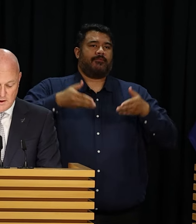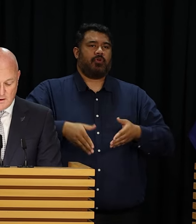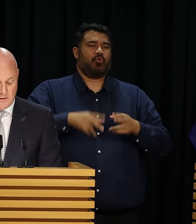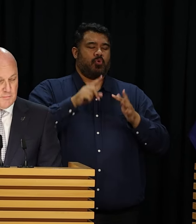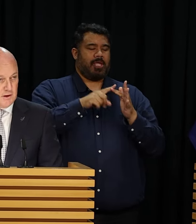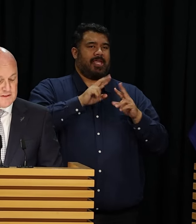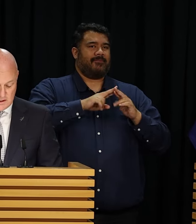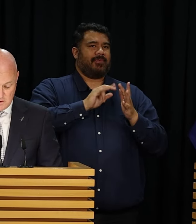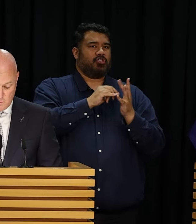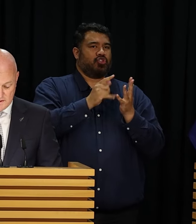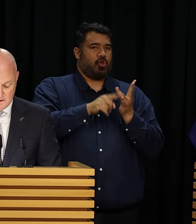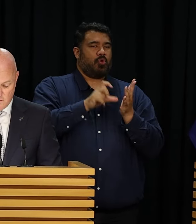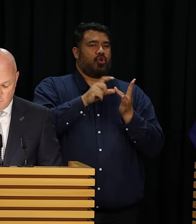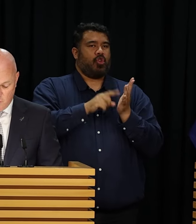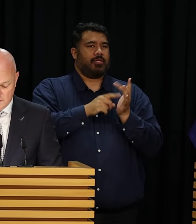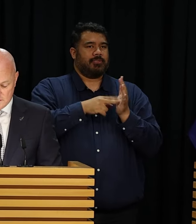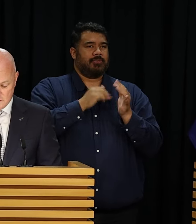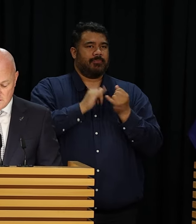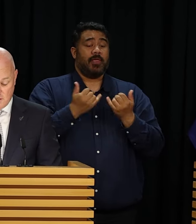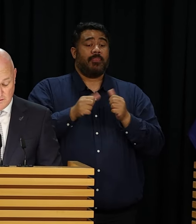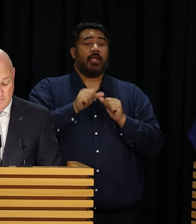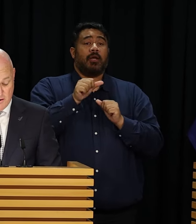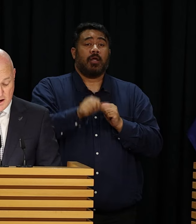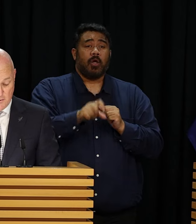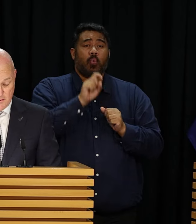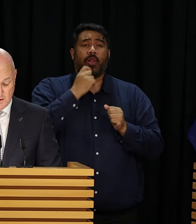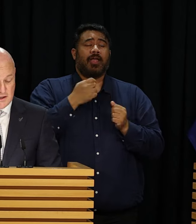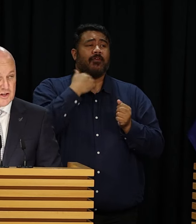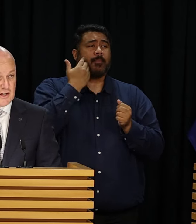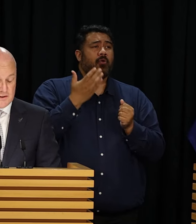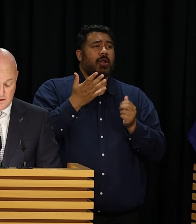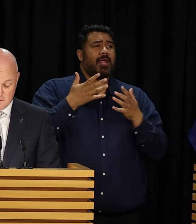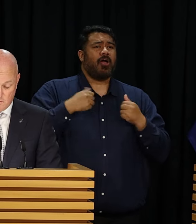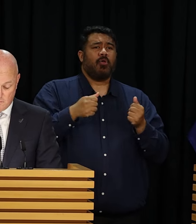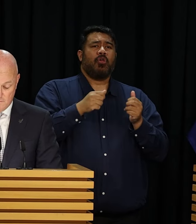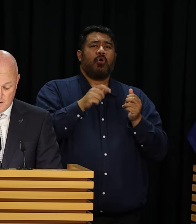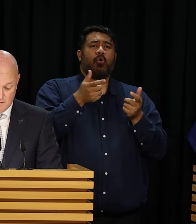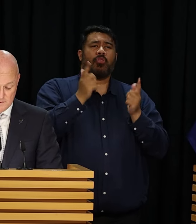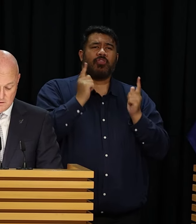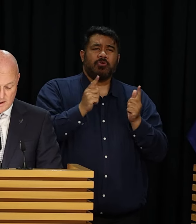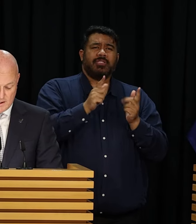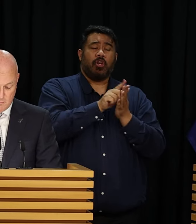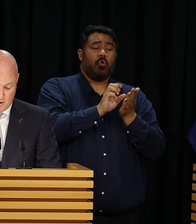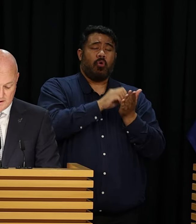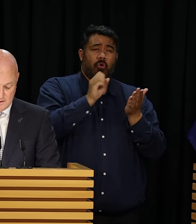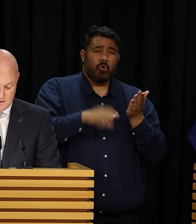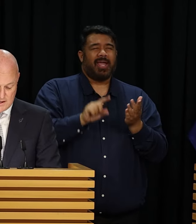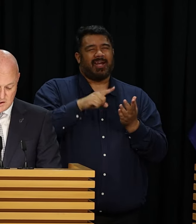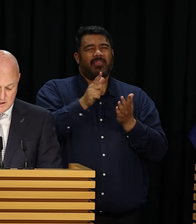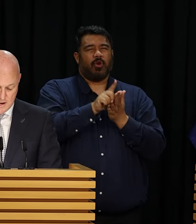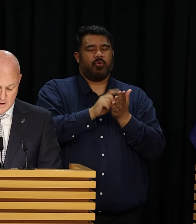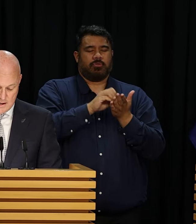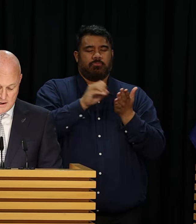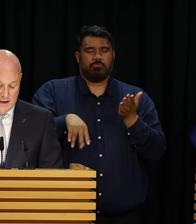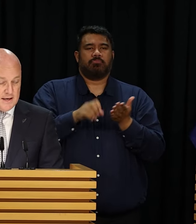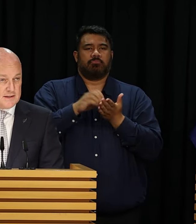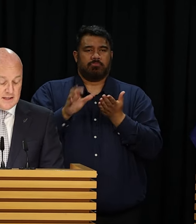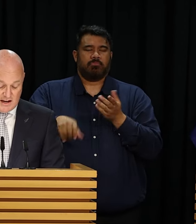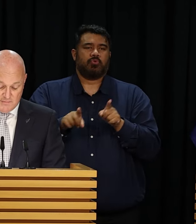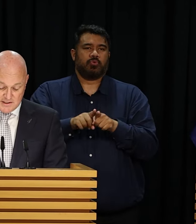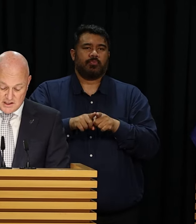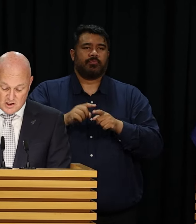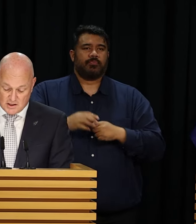repeal, the repeal of the Section 27 reports, the repeal of the Māori Health Authority, and changes to the smoke-free environments and regulated products legislation.